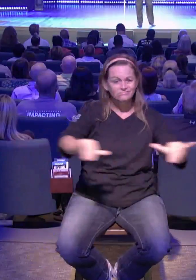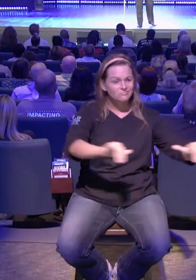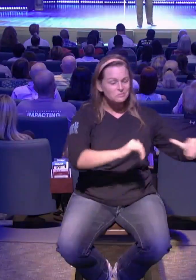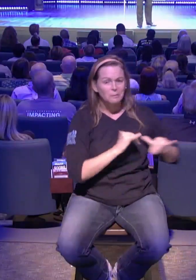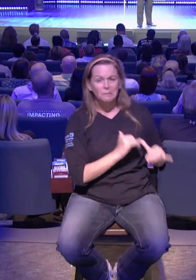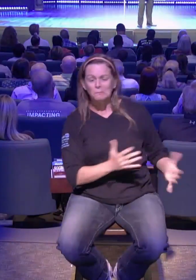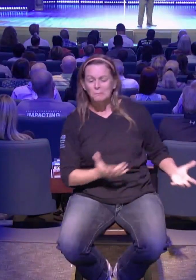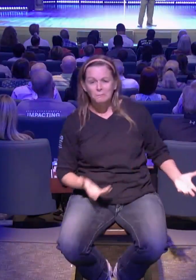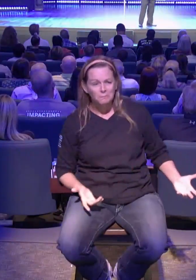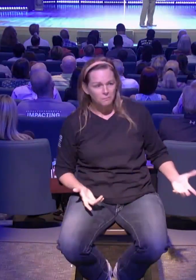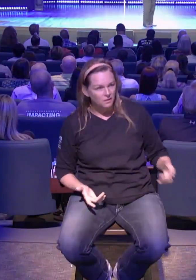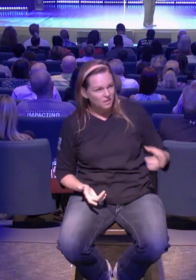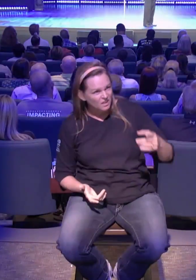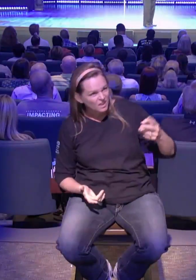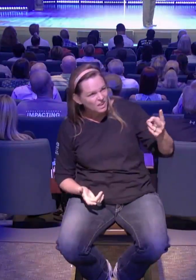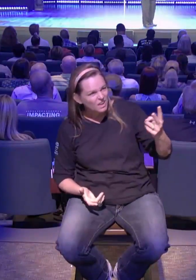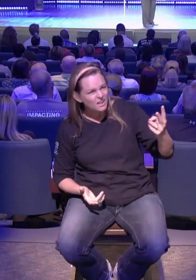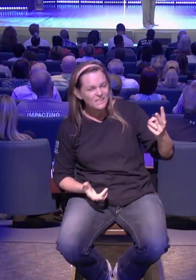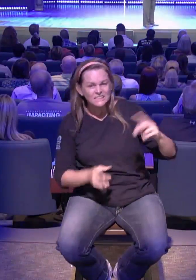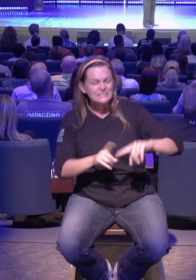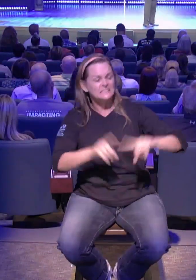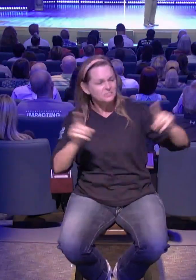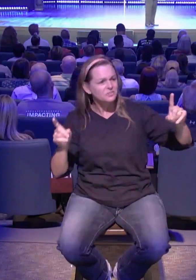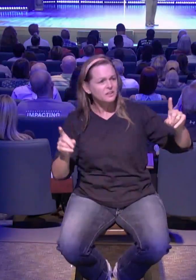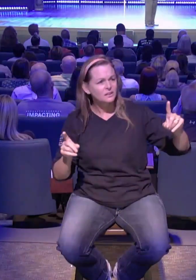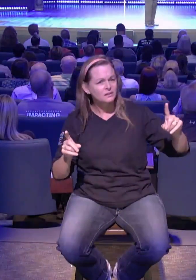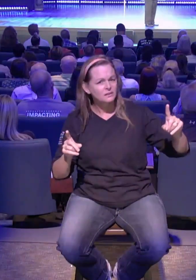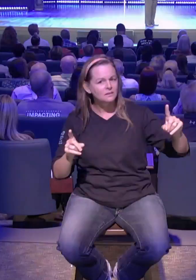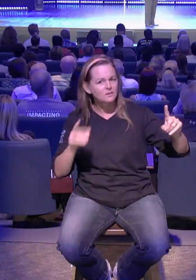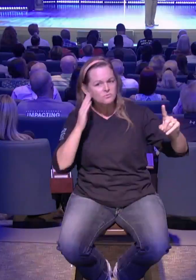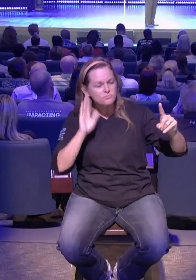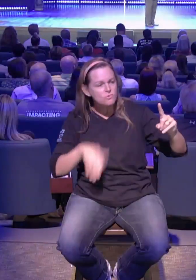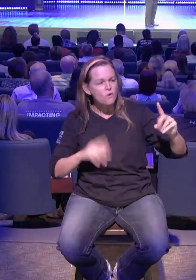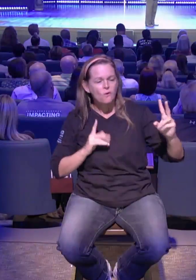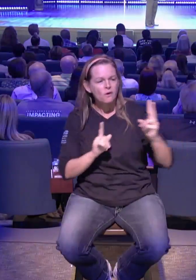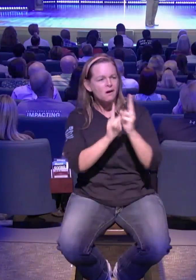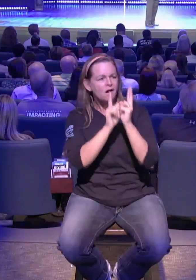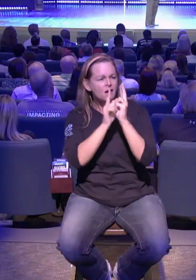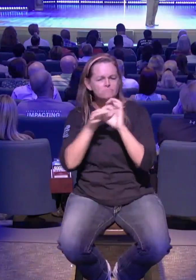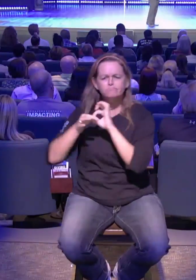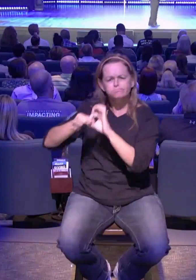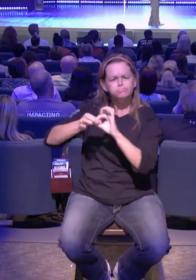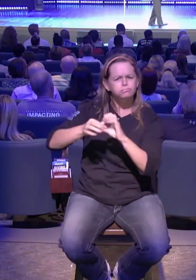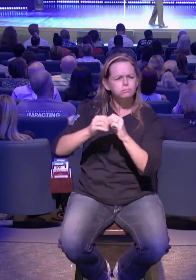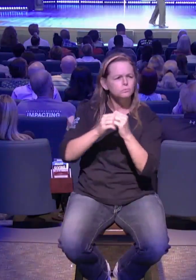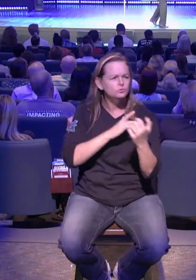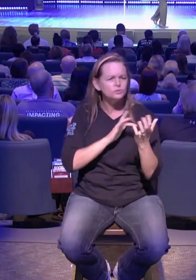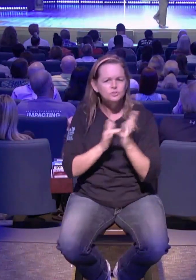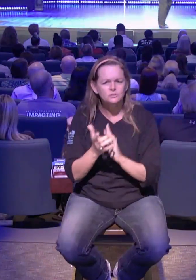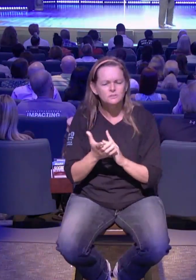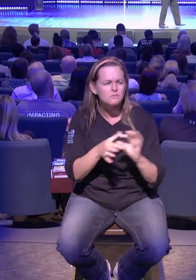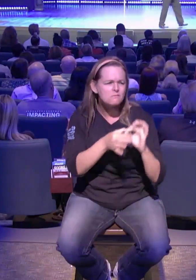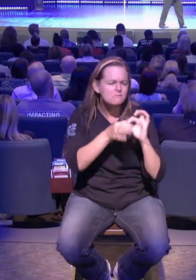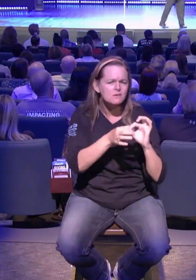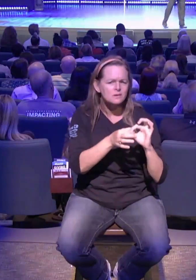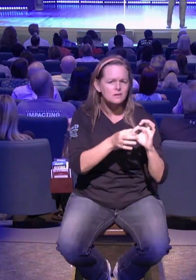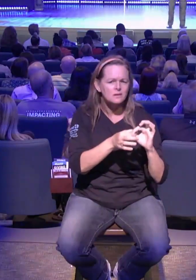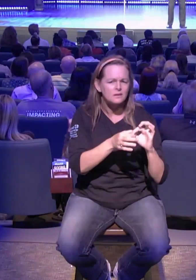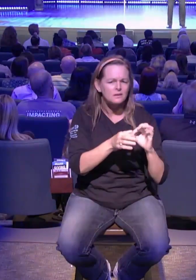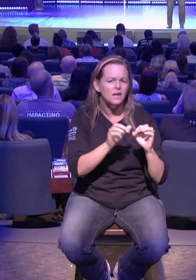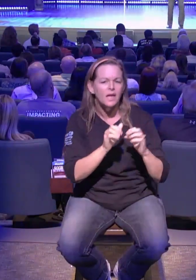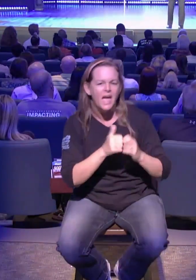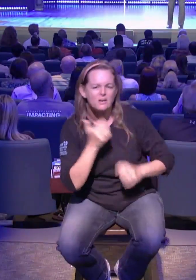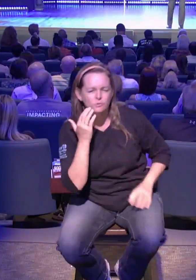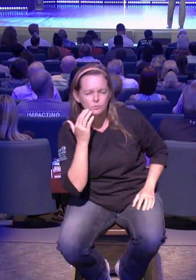tell they have been with Jesus. So what was it? What were the indicators